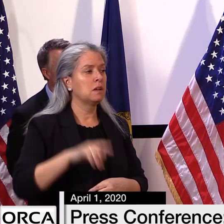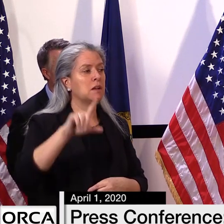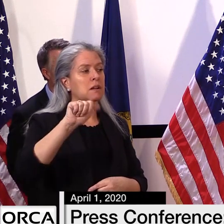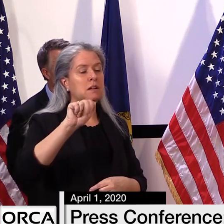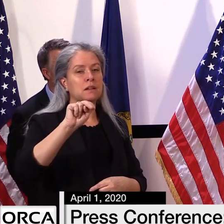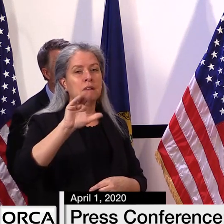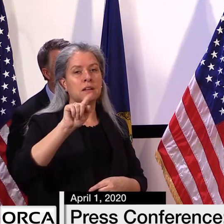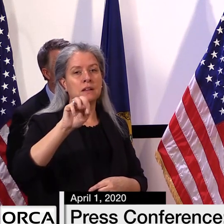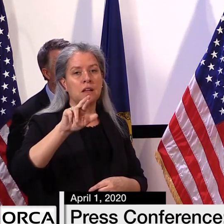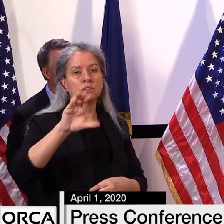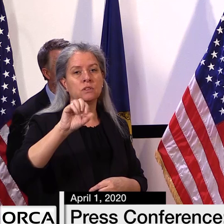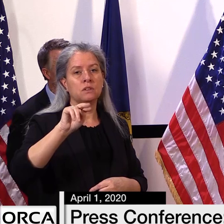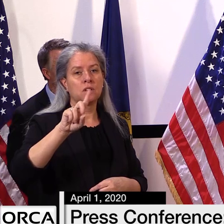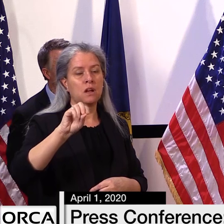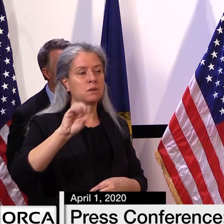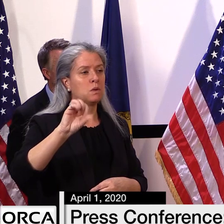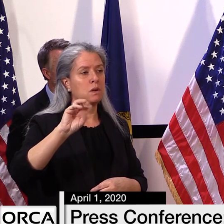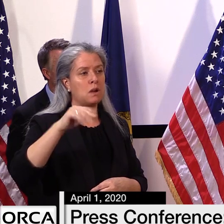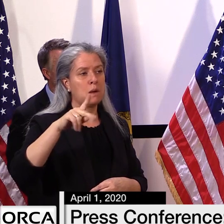Lancaster Condo Complex,